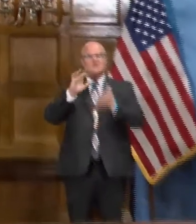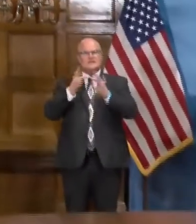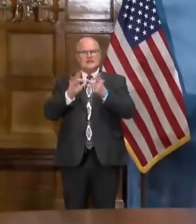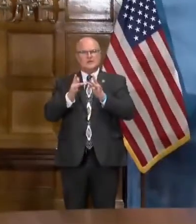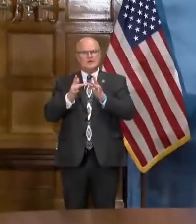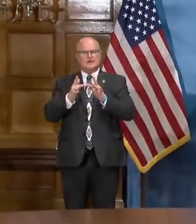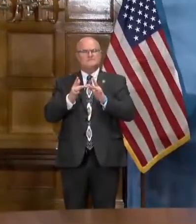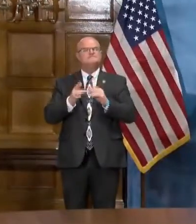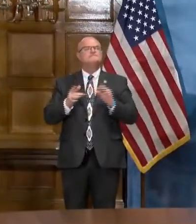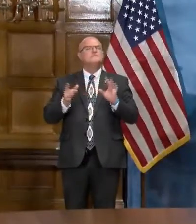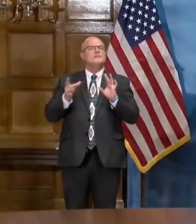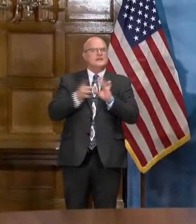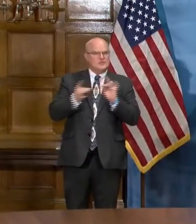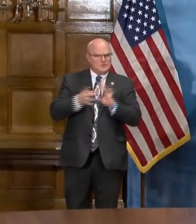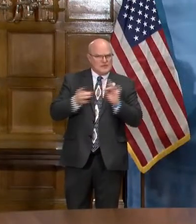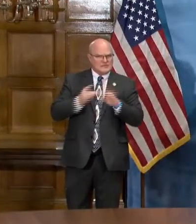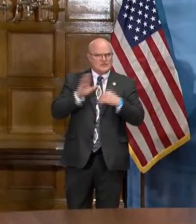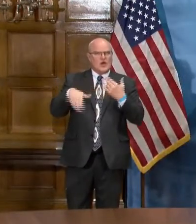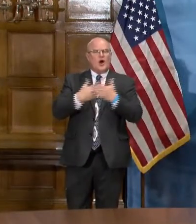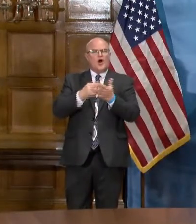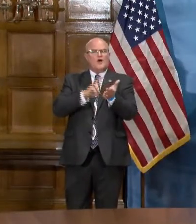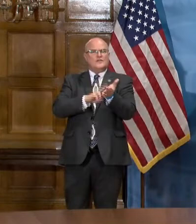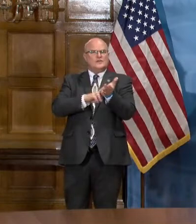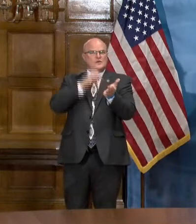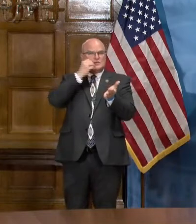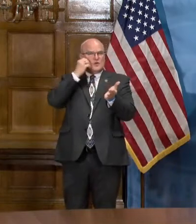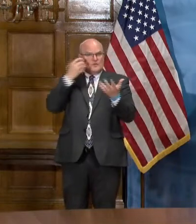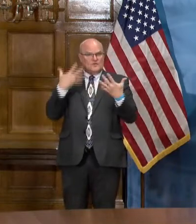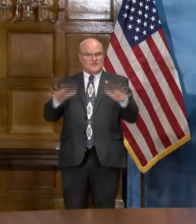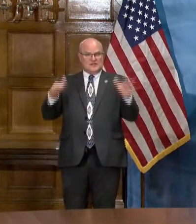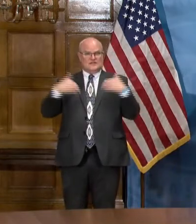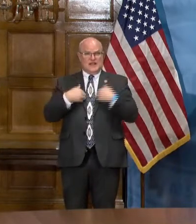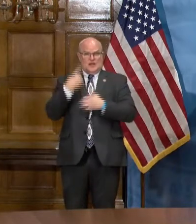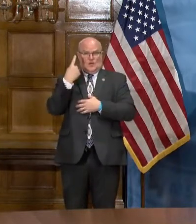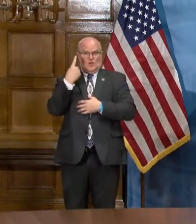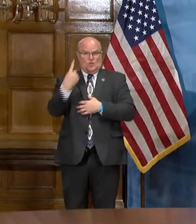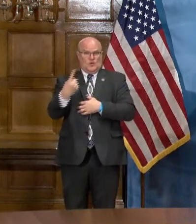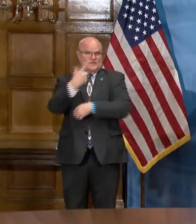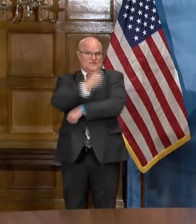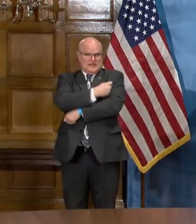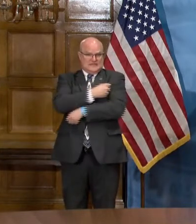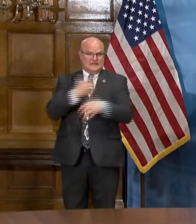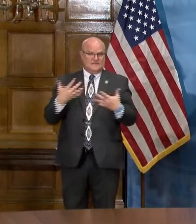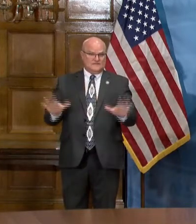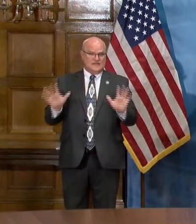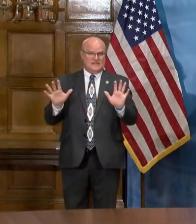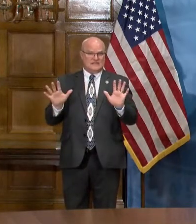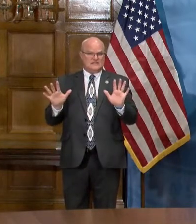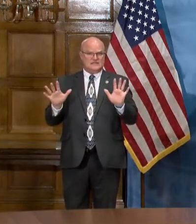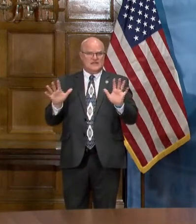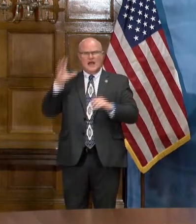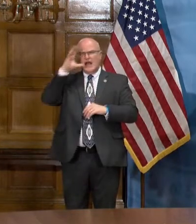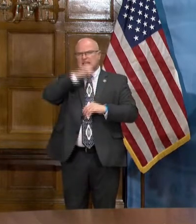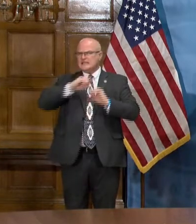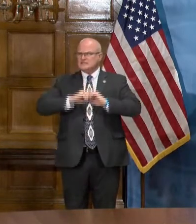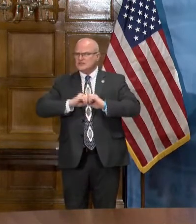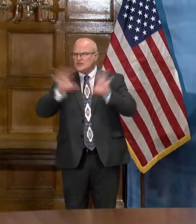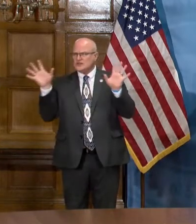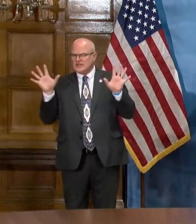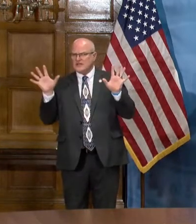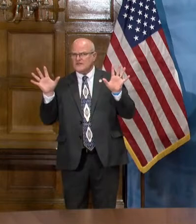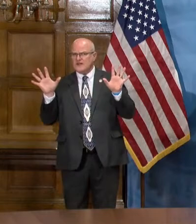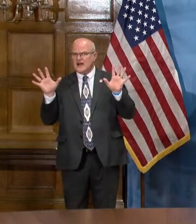this point, all of the long-term care facilities have had at least one vaccination clinic. I guess, could you clarify or